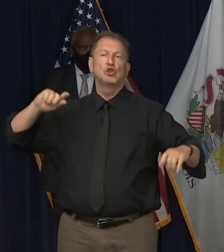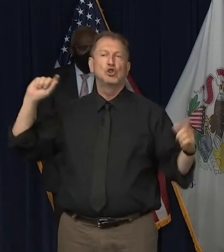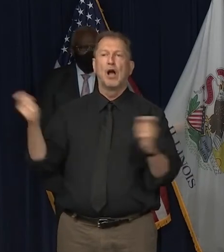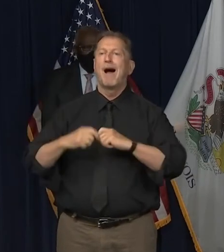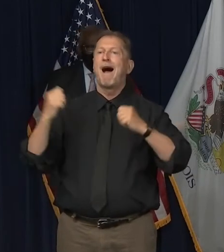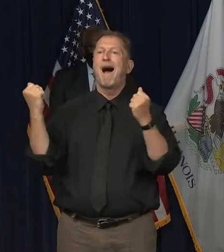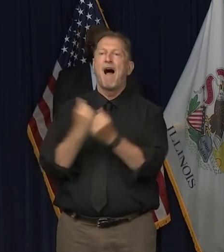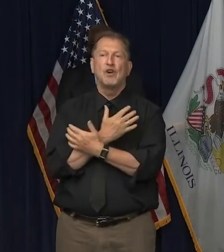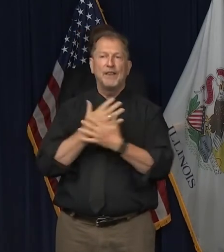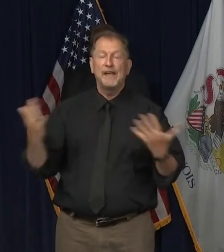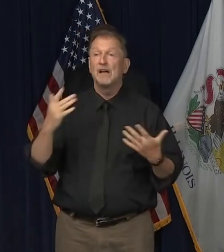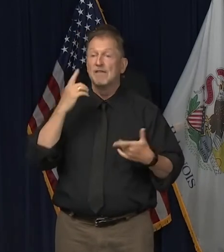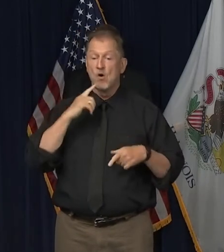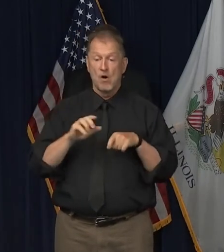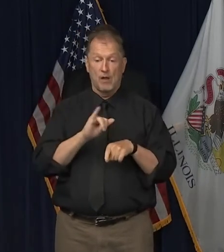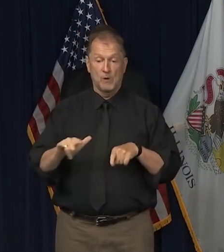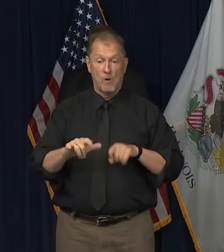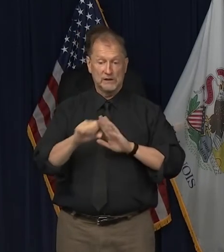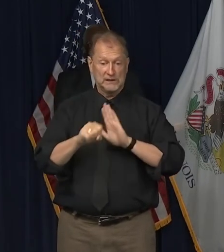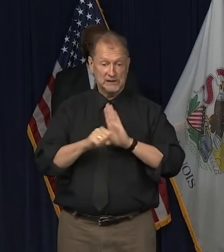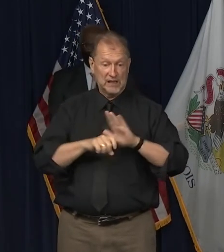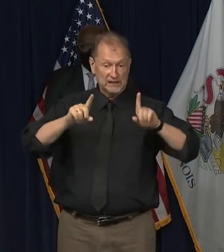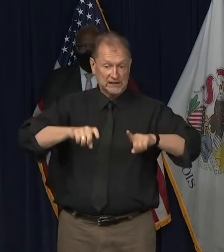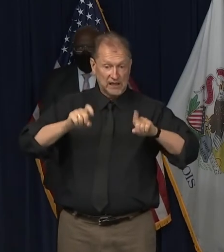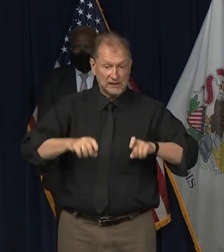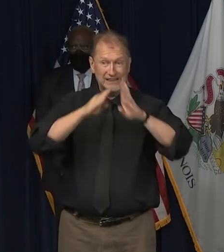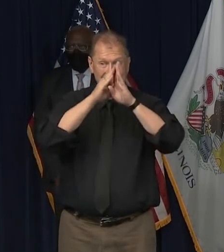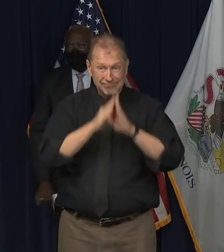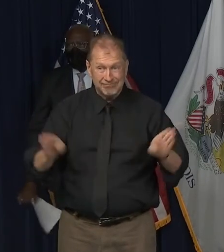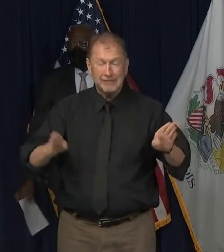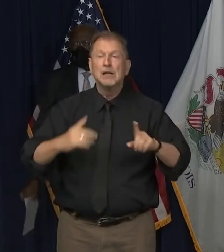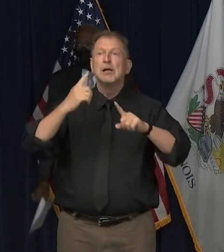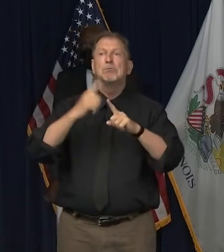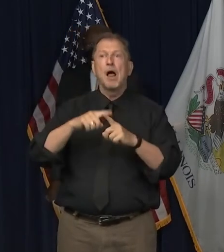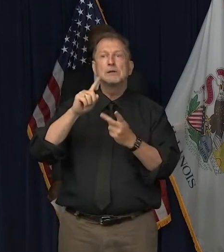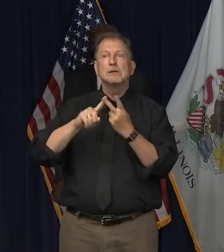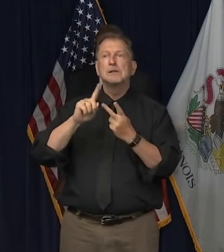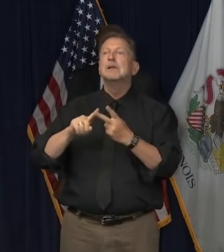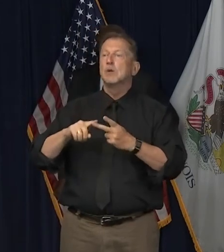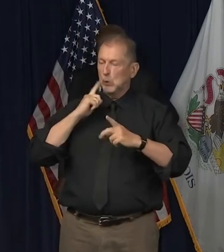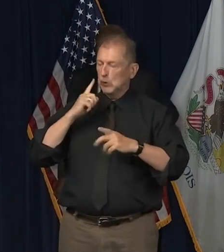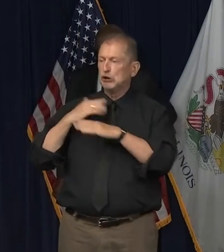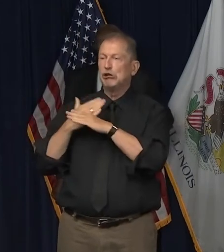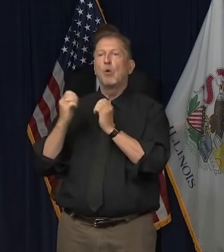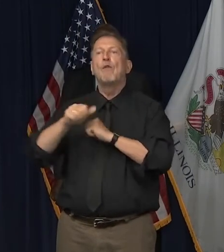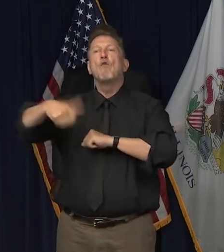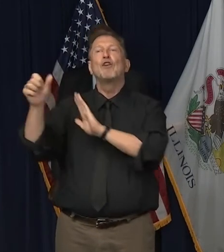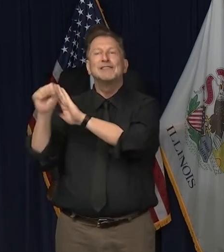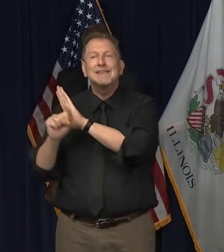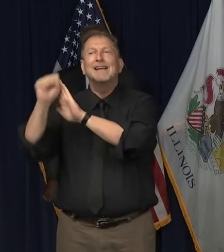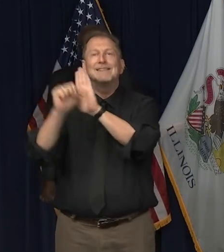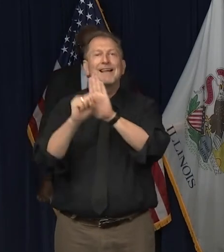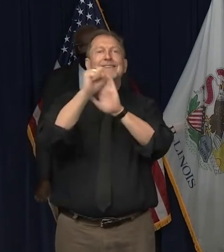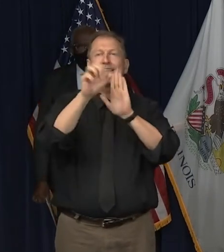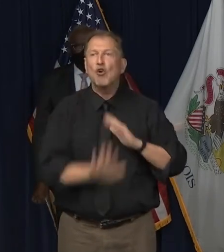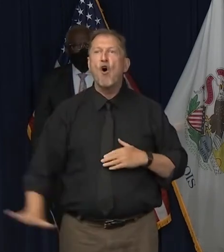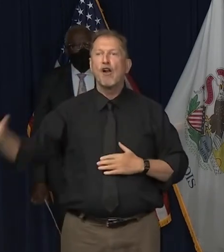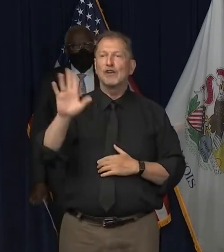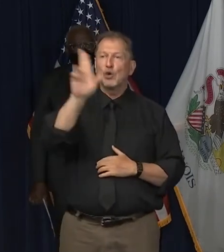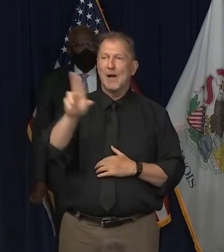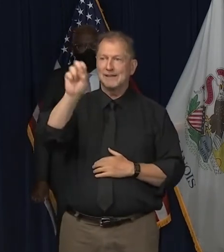implications for our statewide testing complex as well as for testing on a national level. Particularly for